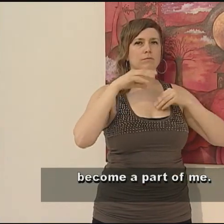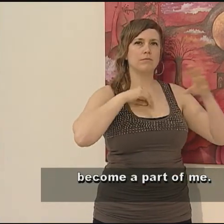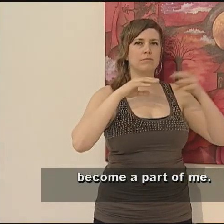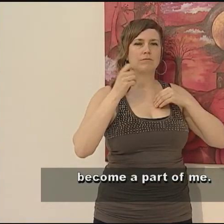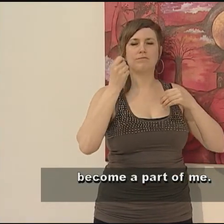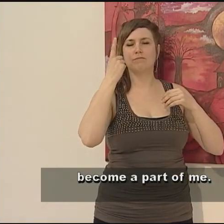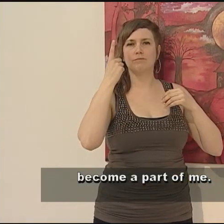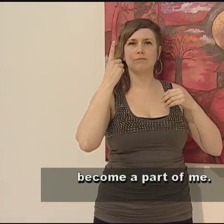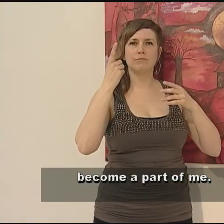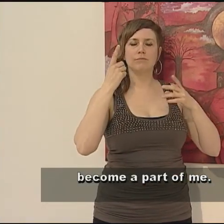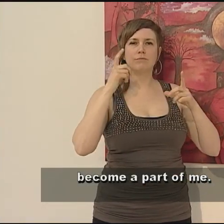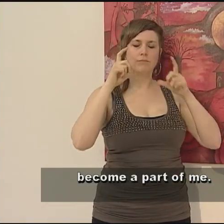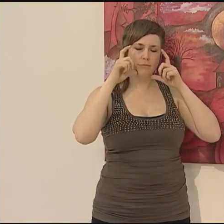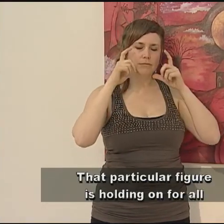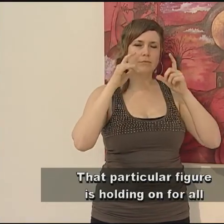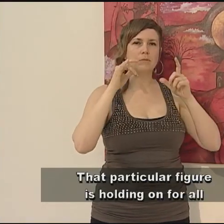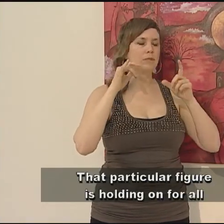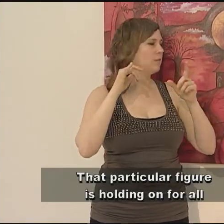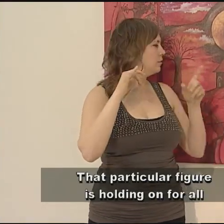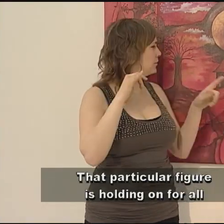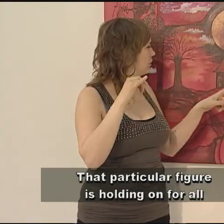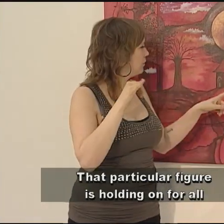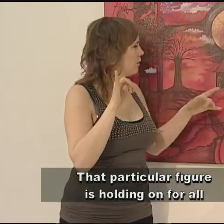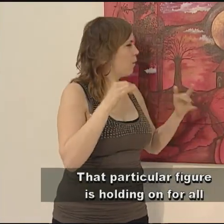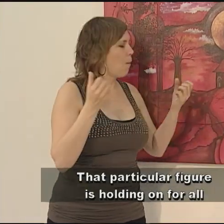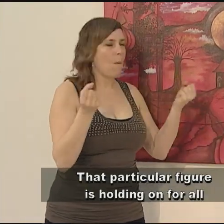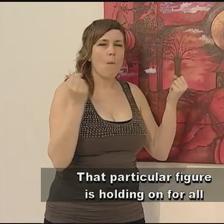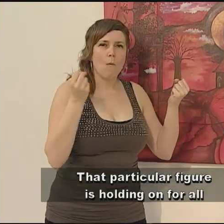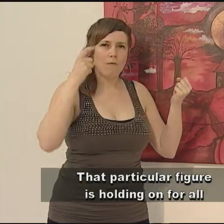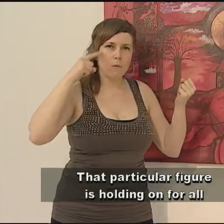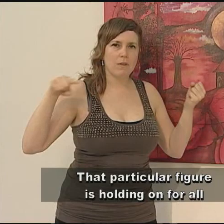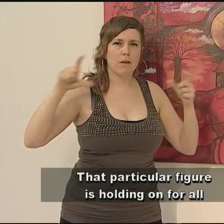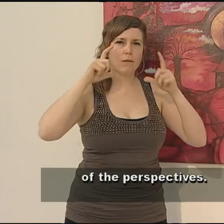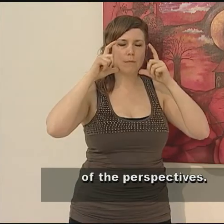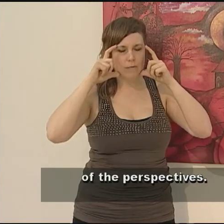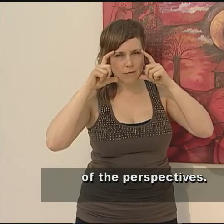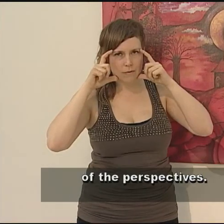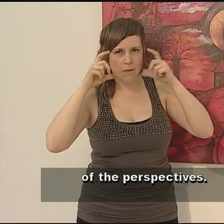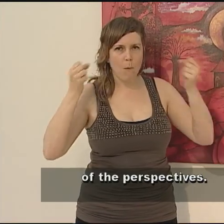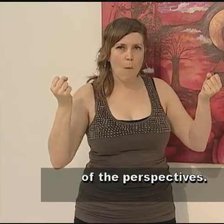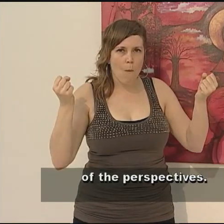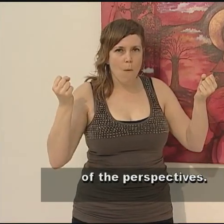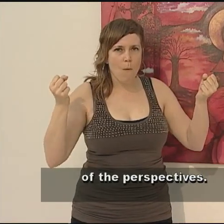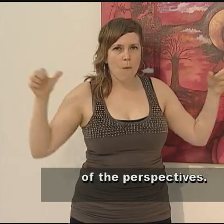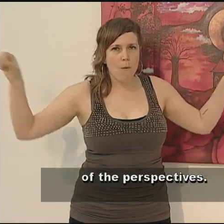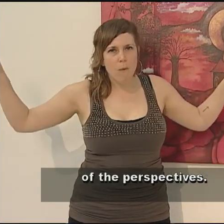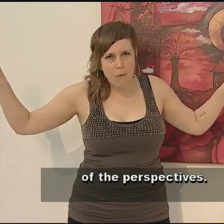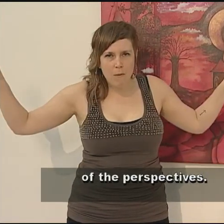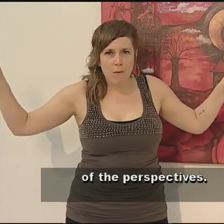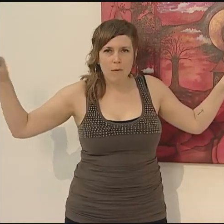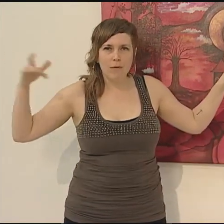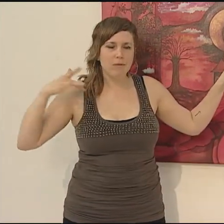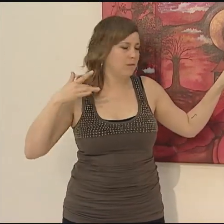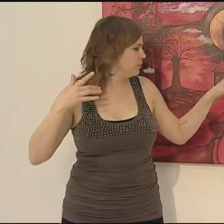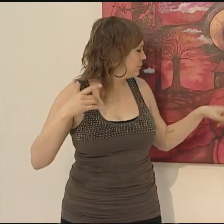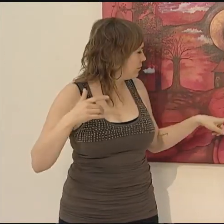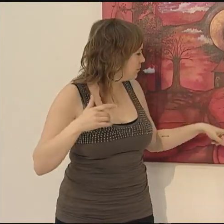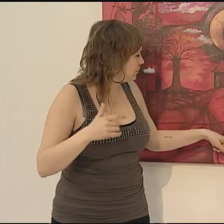a part of me. That particular figure is holding on for all of the perspectives.